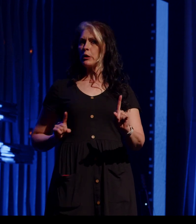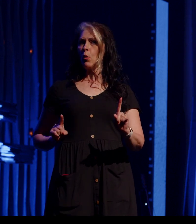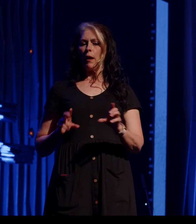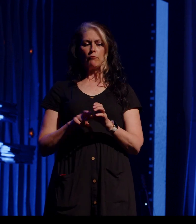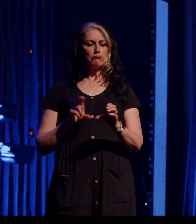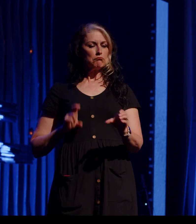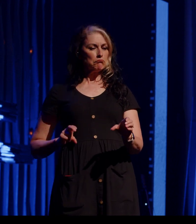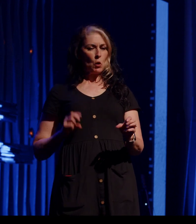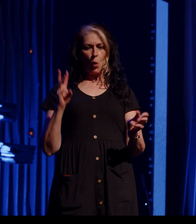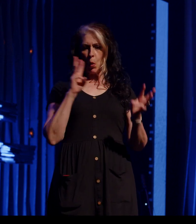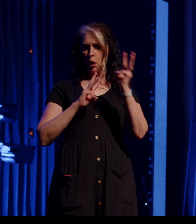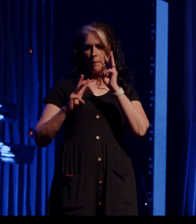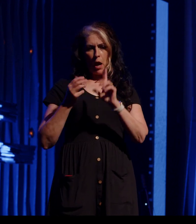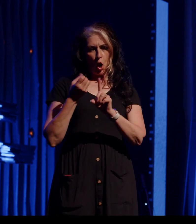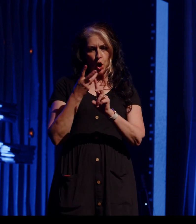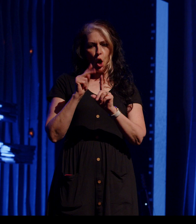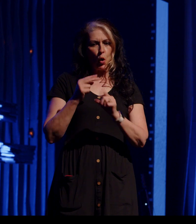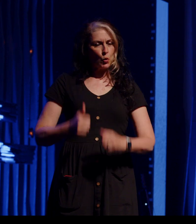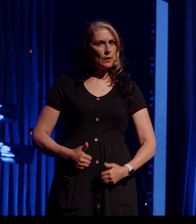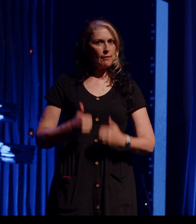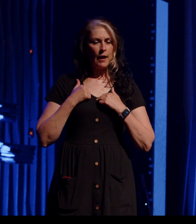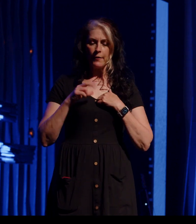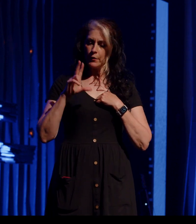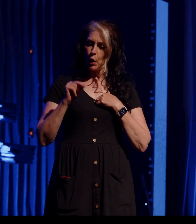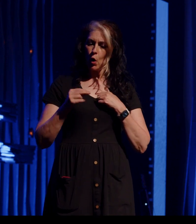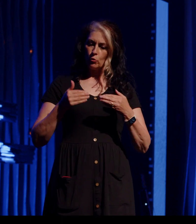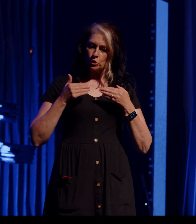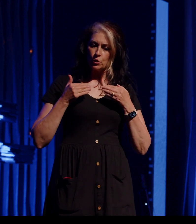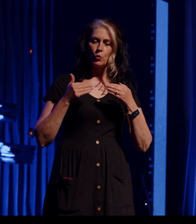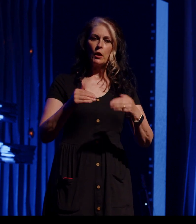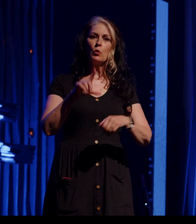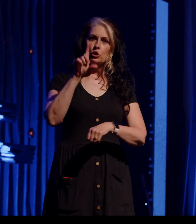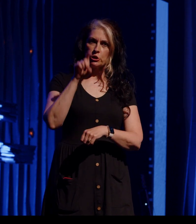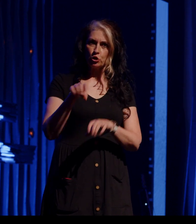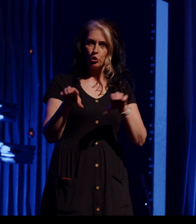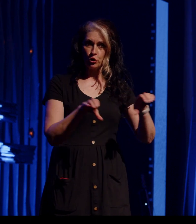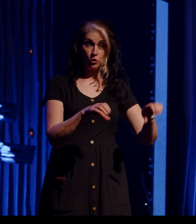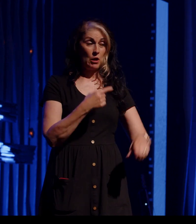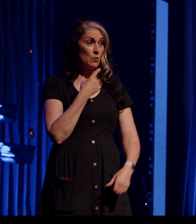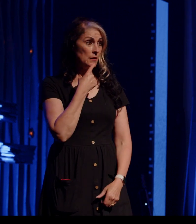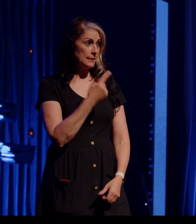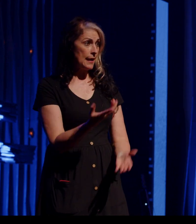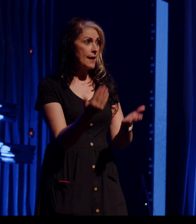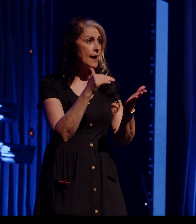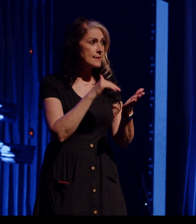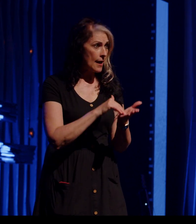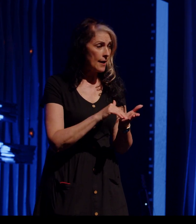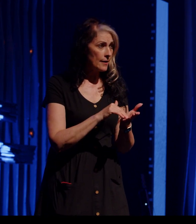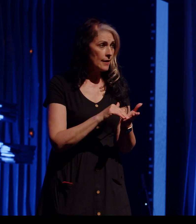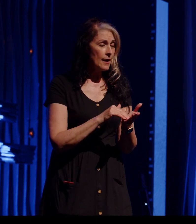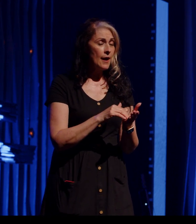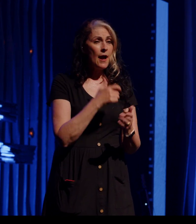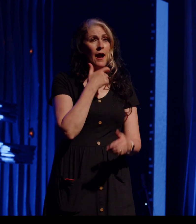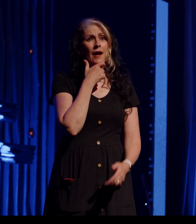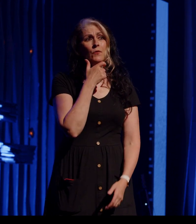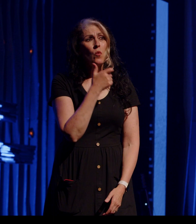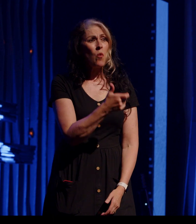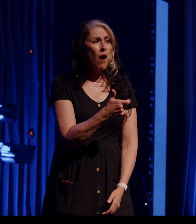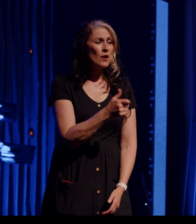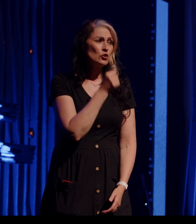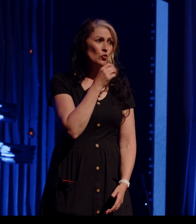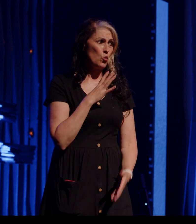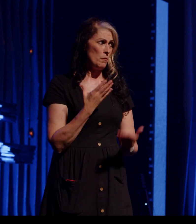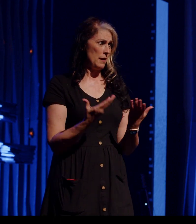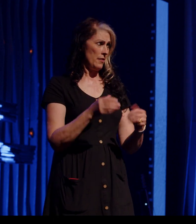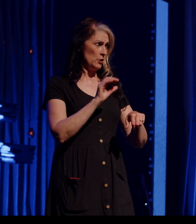didn't worry about her own life, but she did what she was supposed to do. And I want to say again, I've watched the women here at the